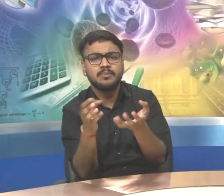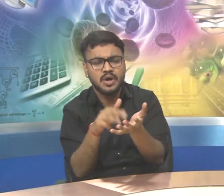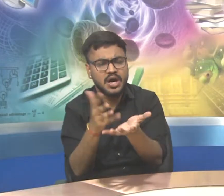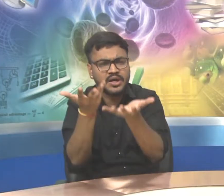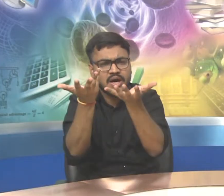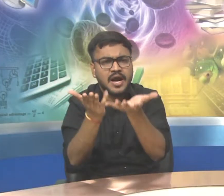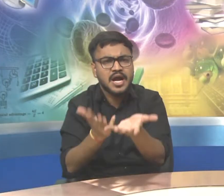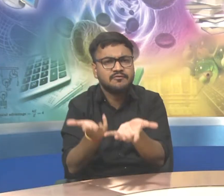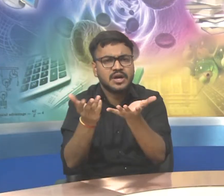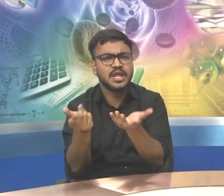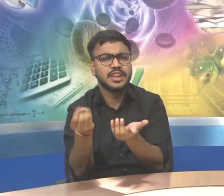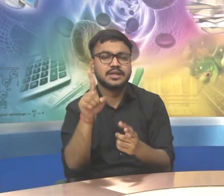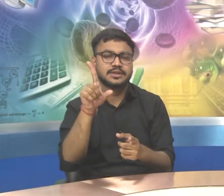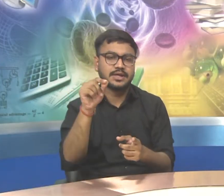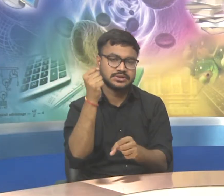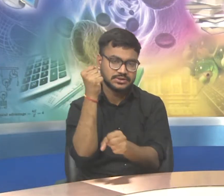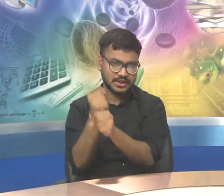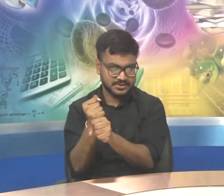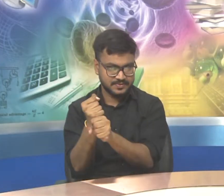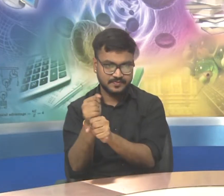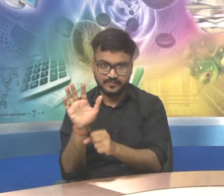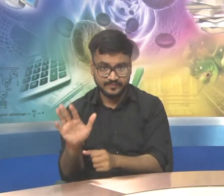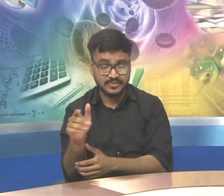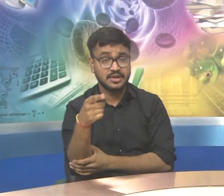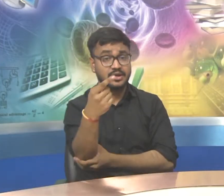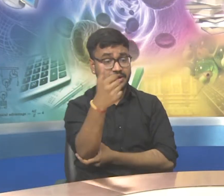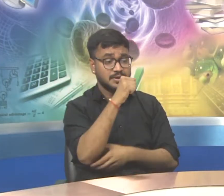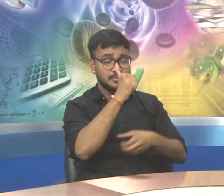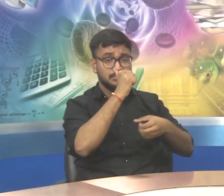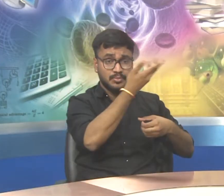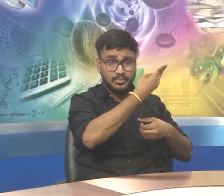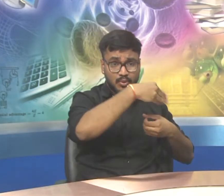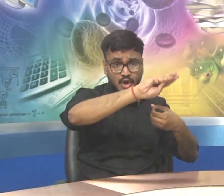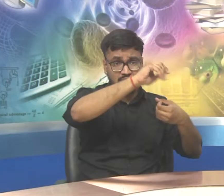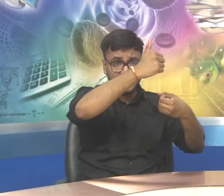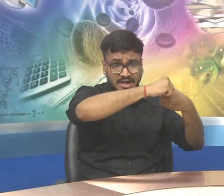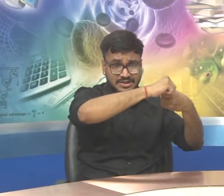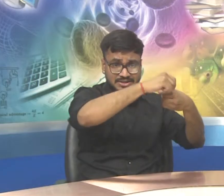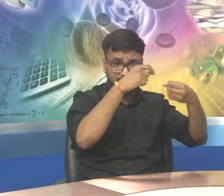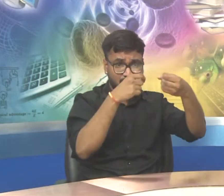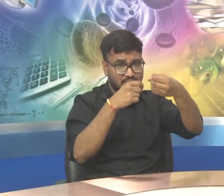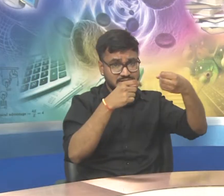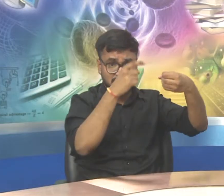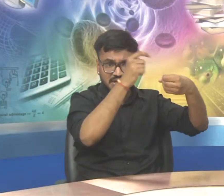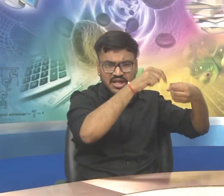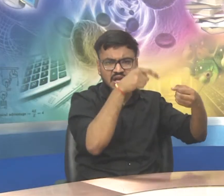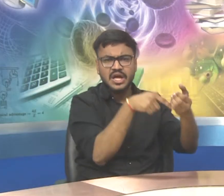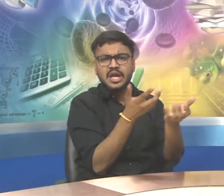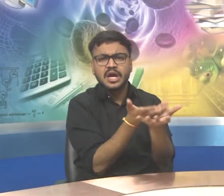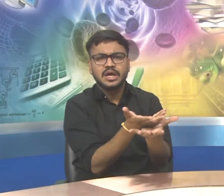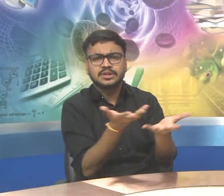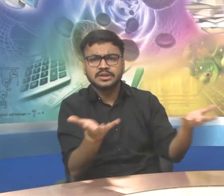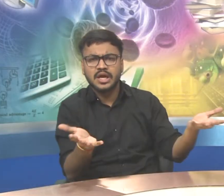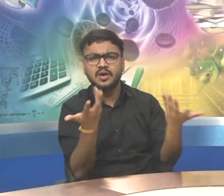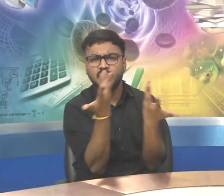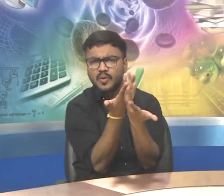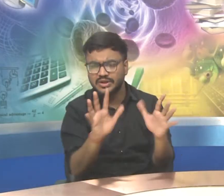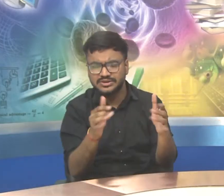the substance that gets dissolved. Here it is salt and mass 10 gram.